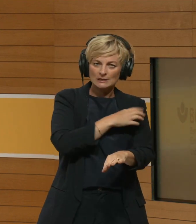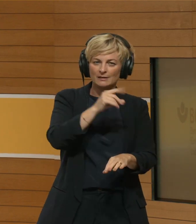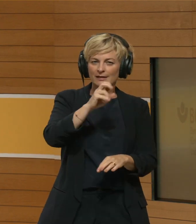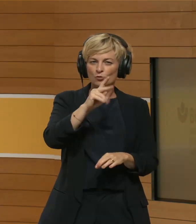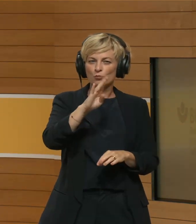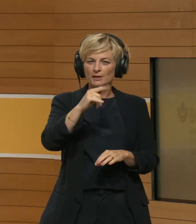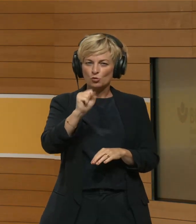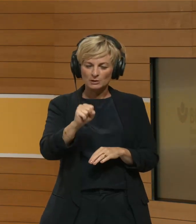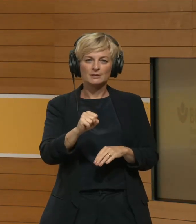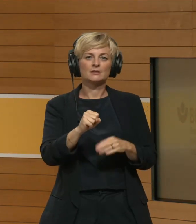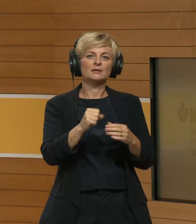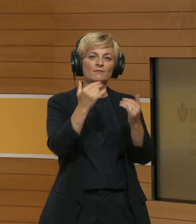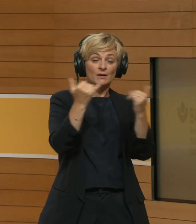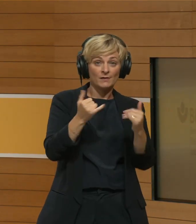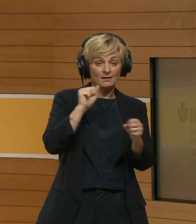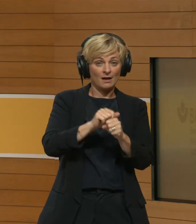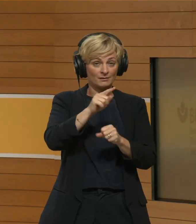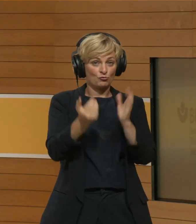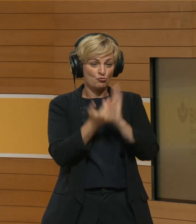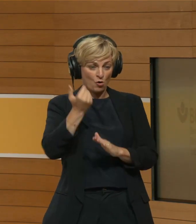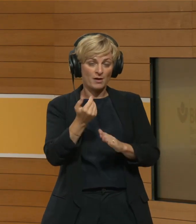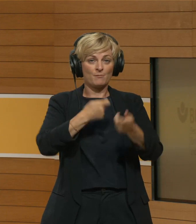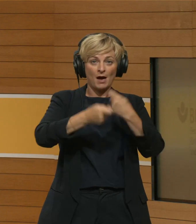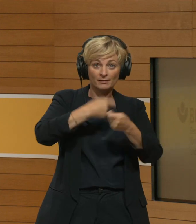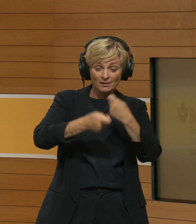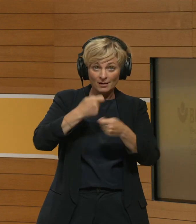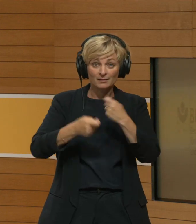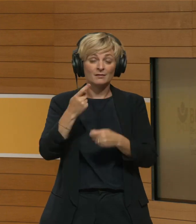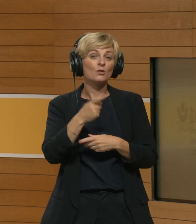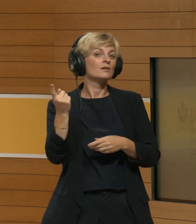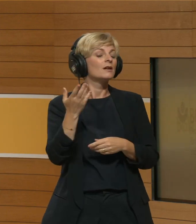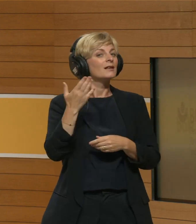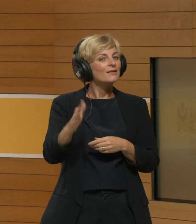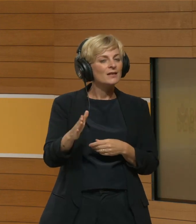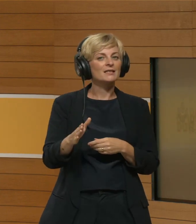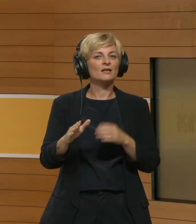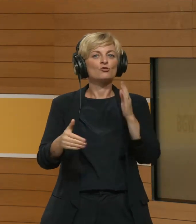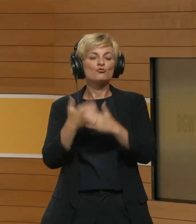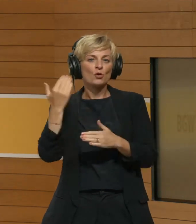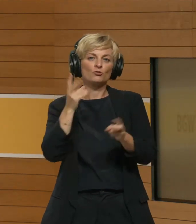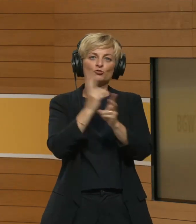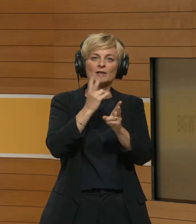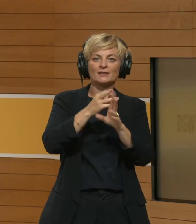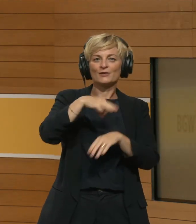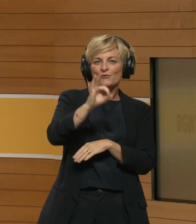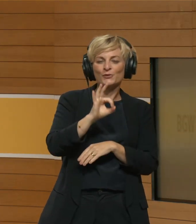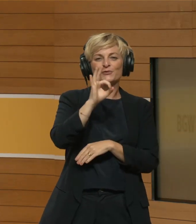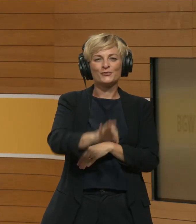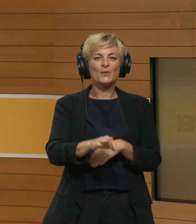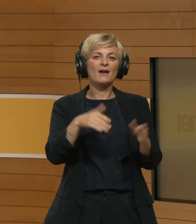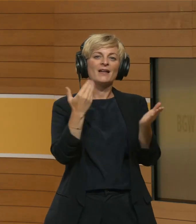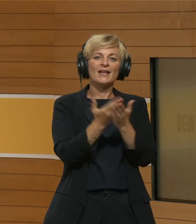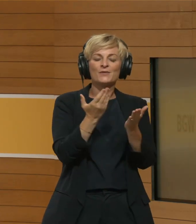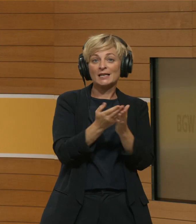we developed a pathway in which way we develop the next standards, and this will be a project for the next